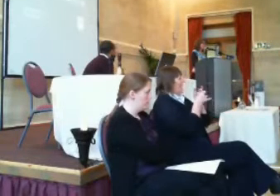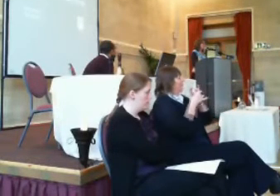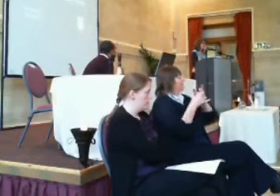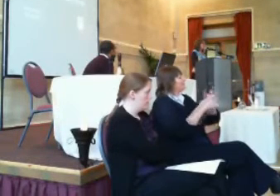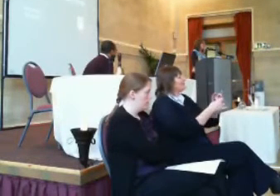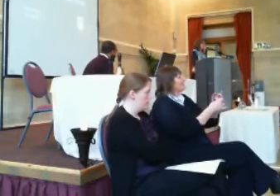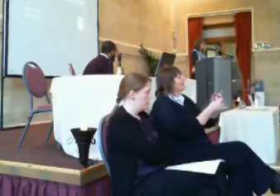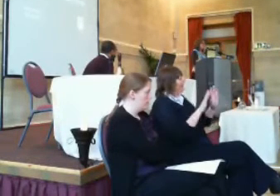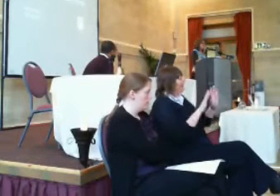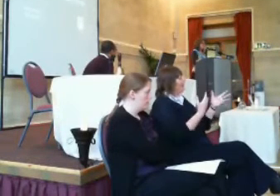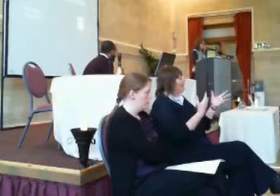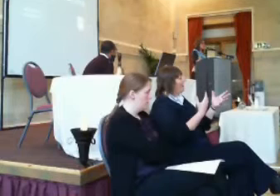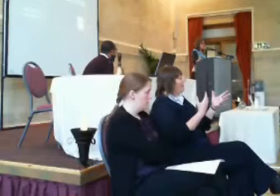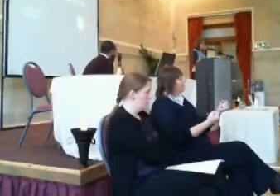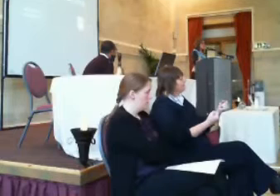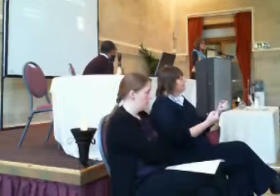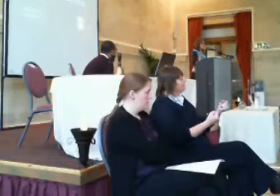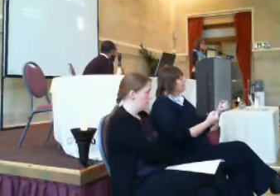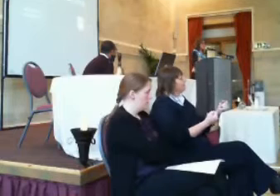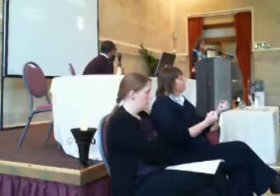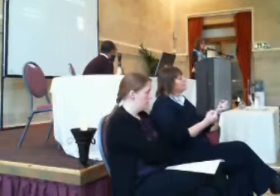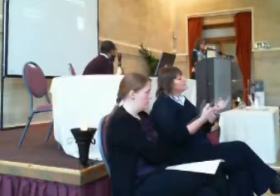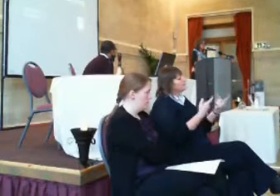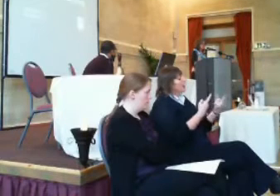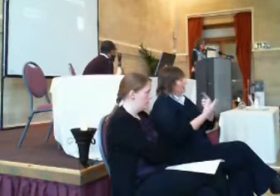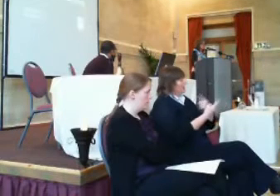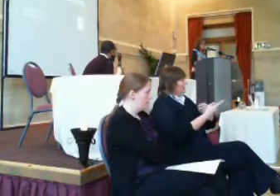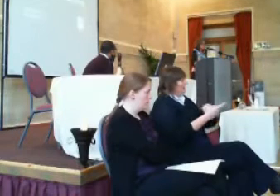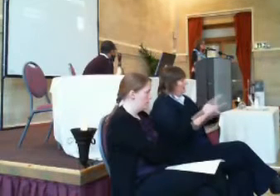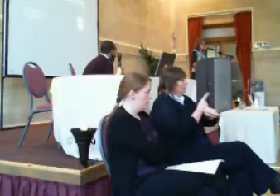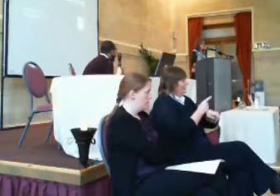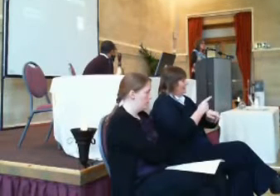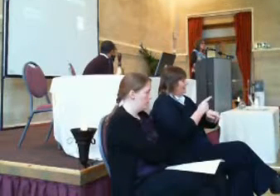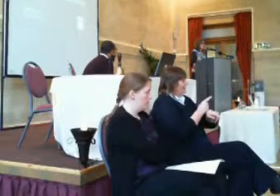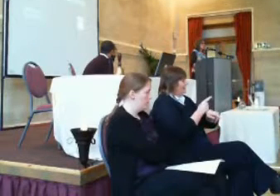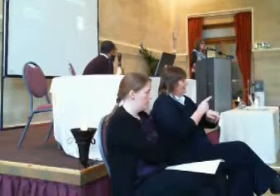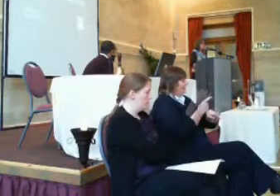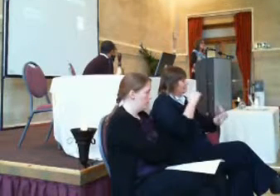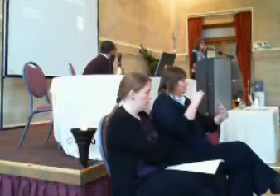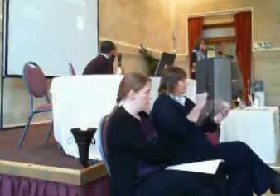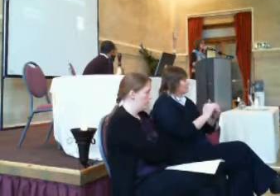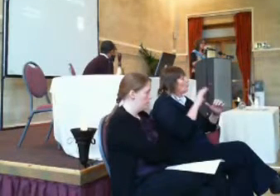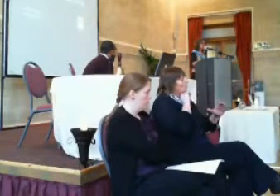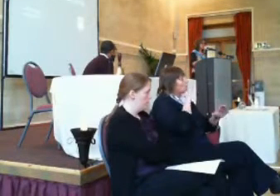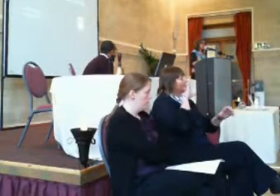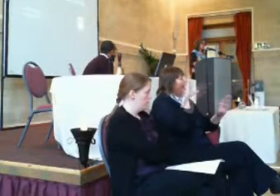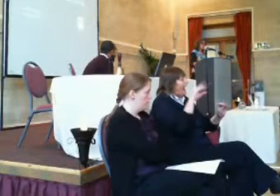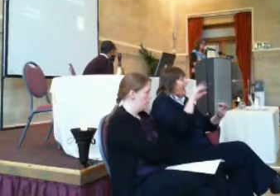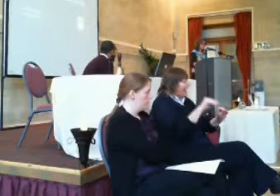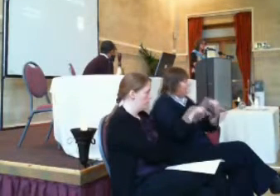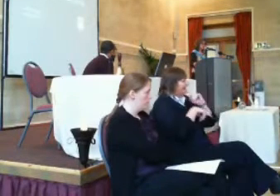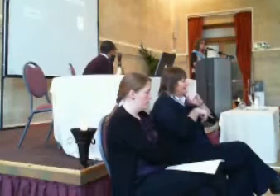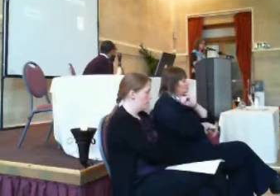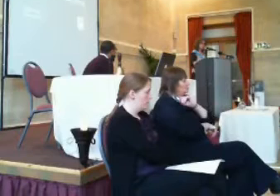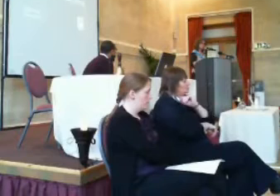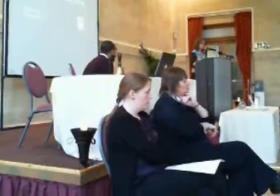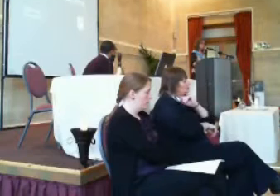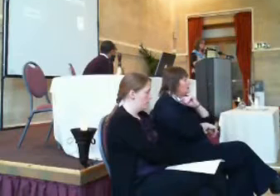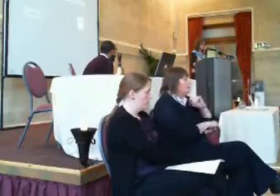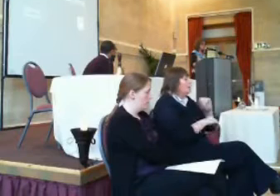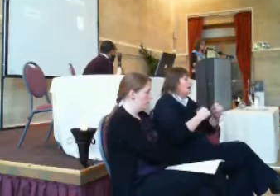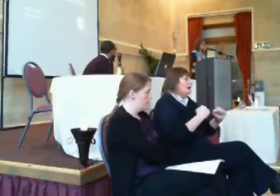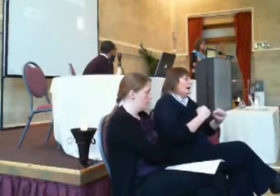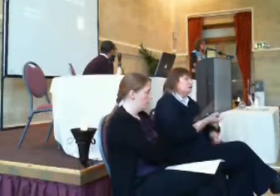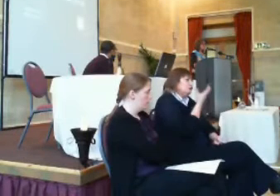City Council to end destitution, which is one of the shames of our asylum system in Britain, for which Bristol